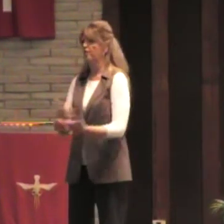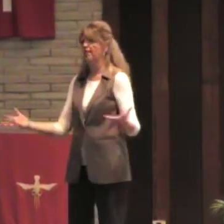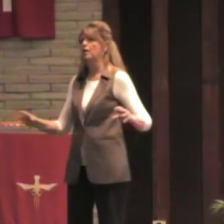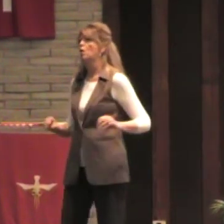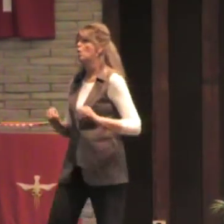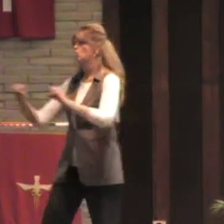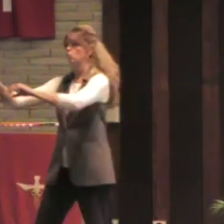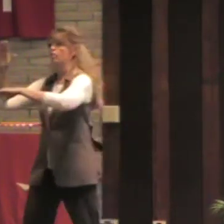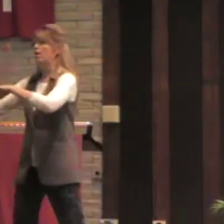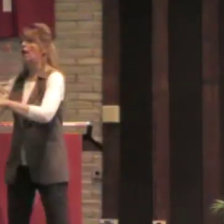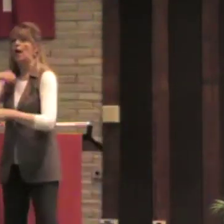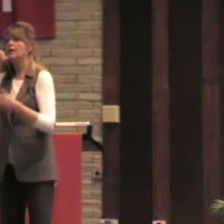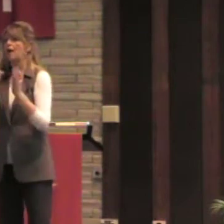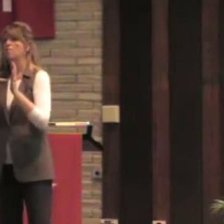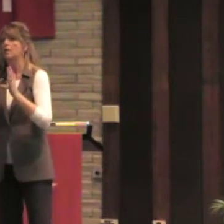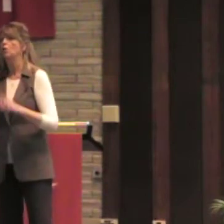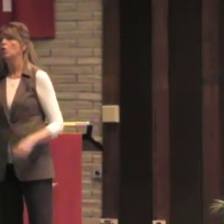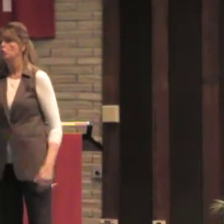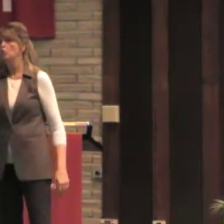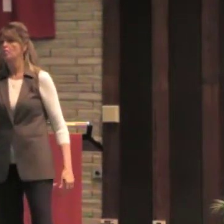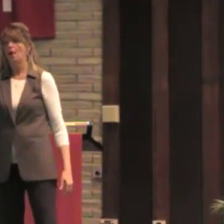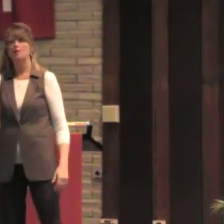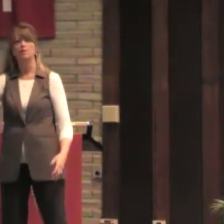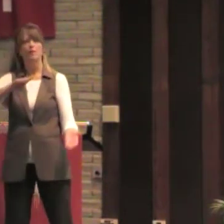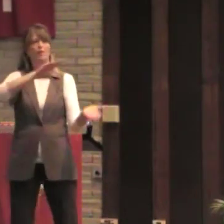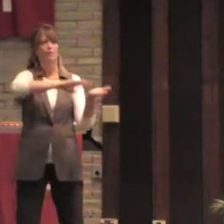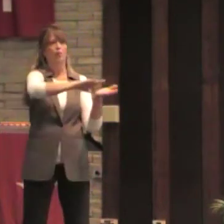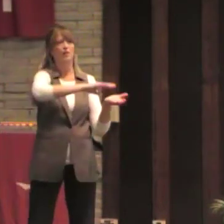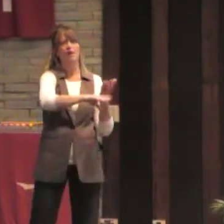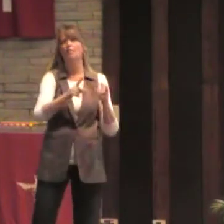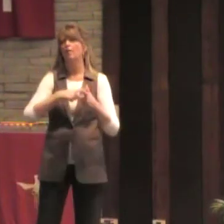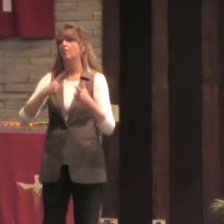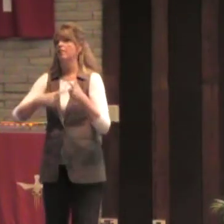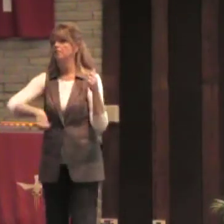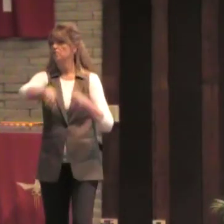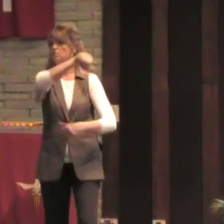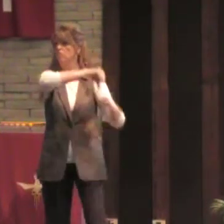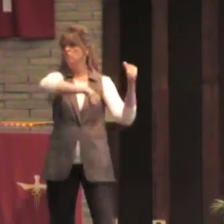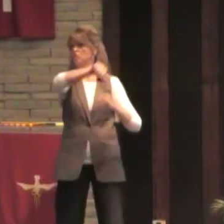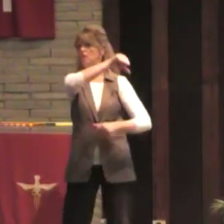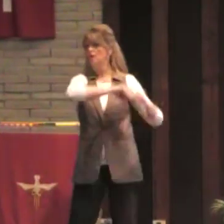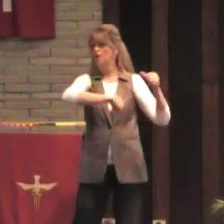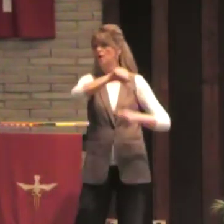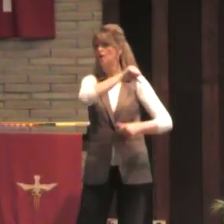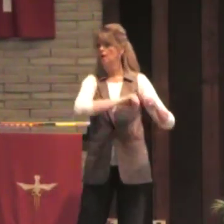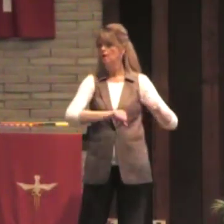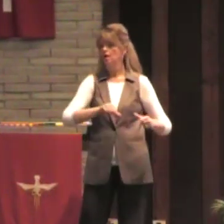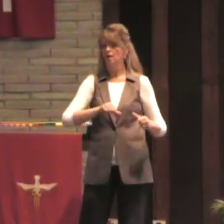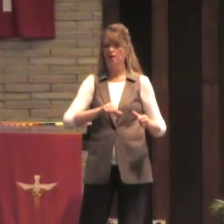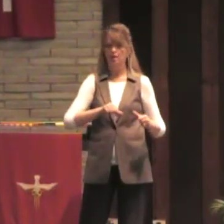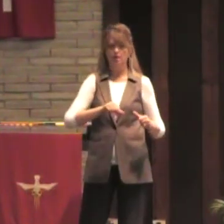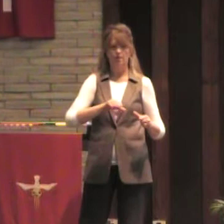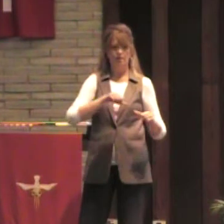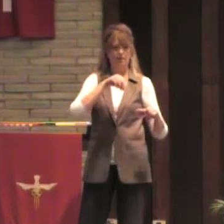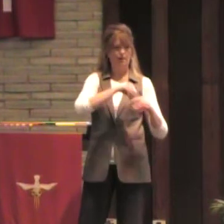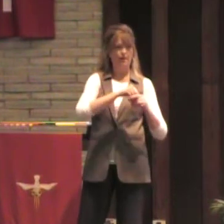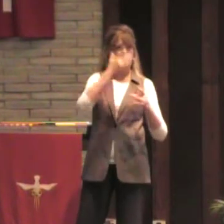of your mind and move on. It doesn't mean that you have to forgive and then socialize with that